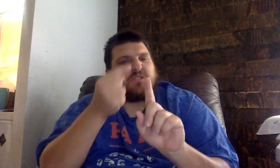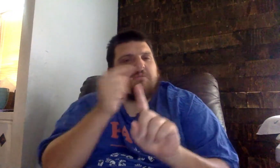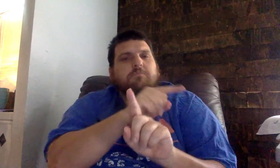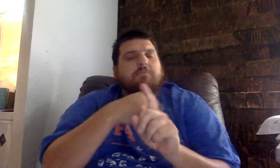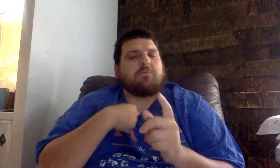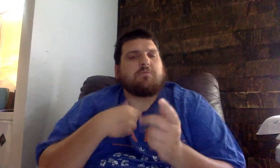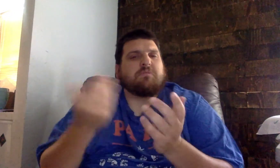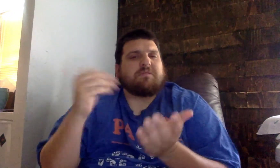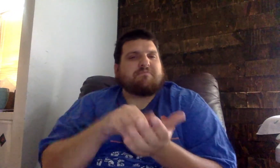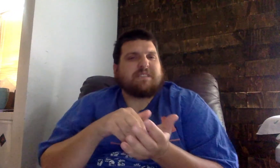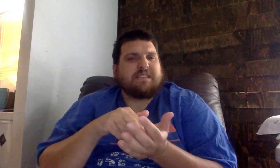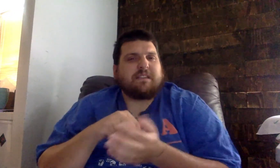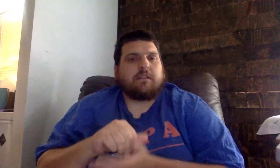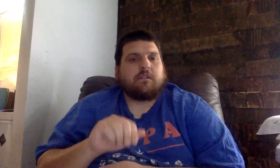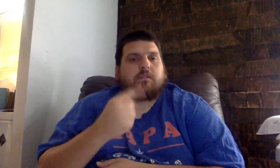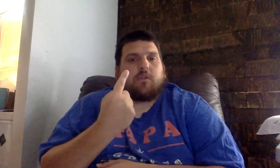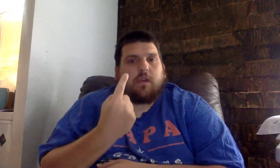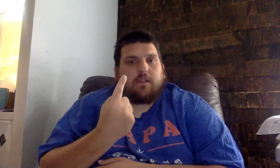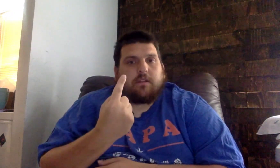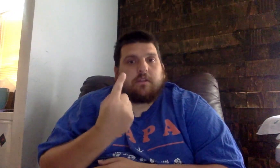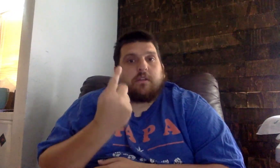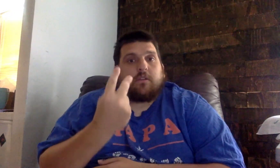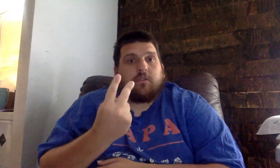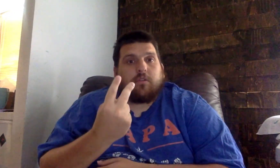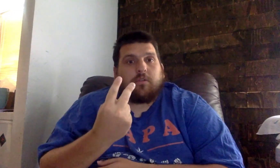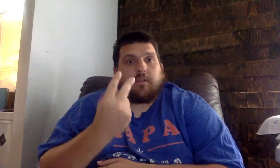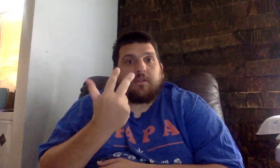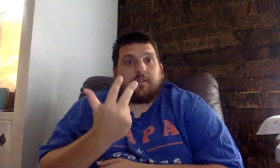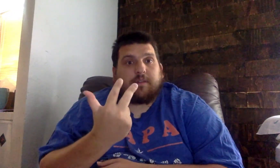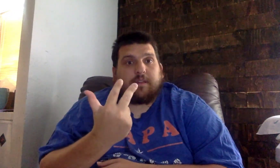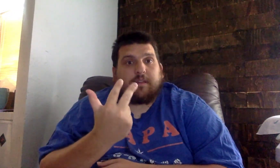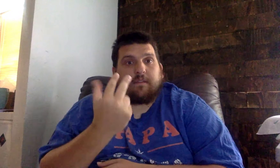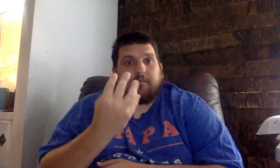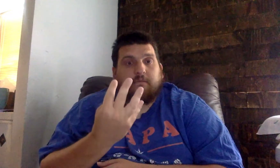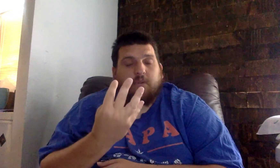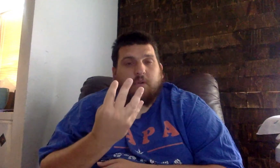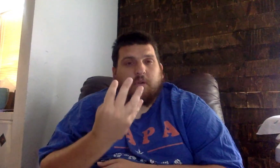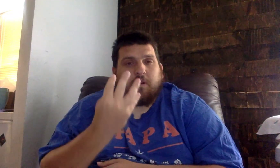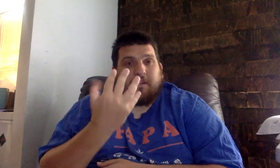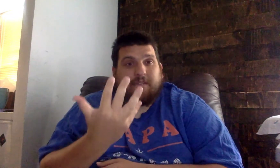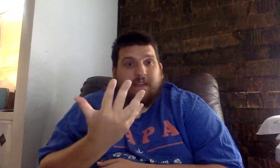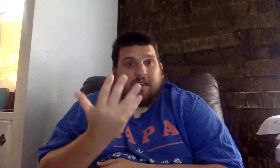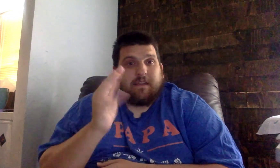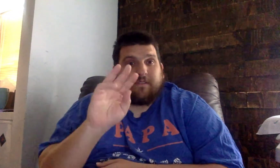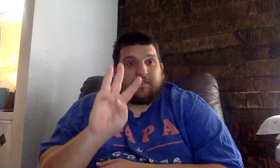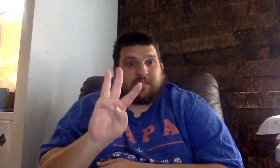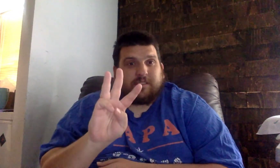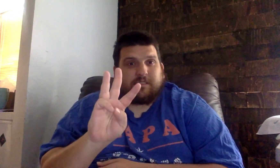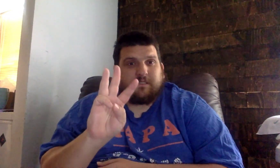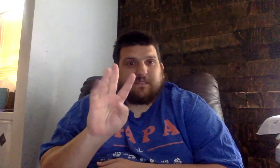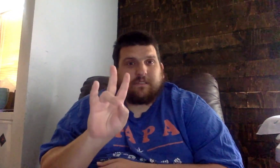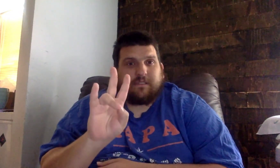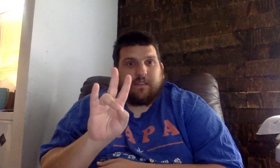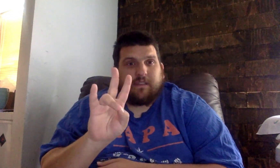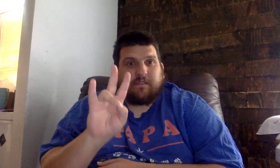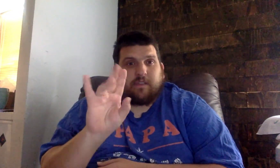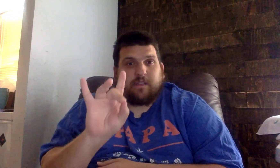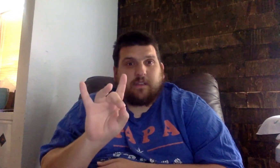Numbers you've already learned, but we're going to review them. 1, 2, 3, 4, 5, 6, 7,